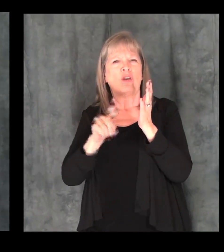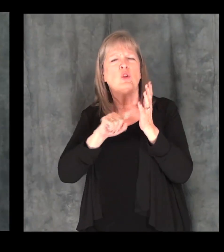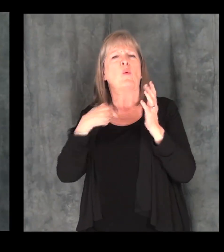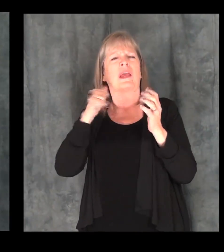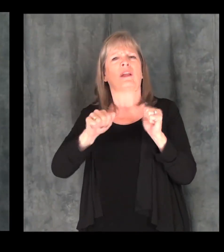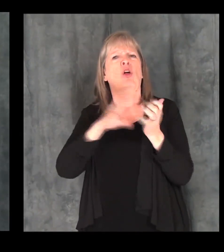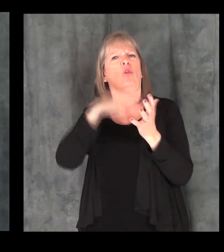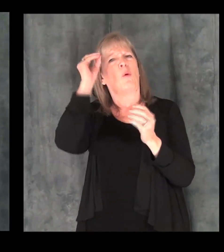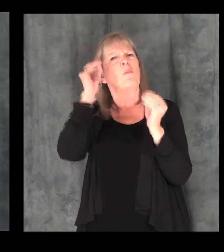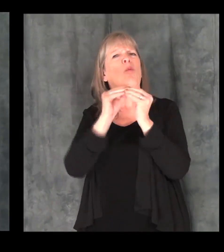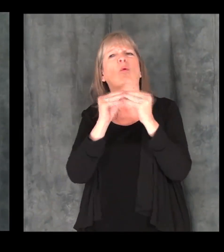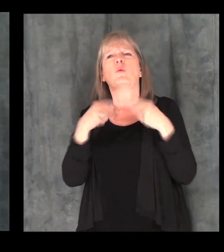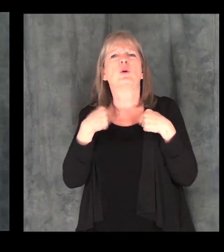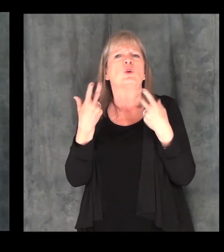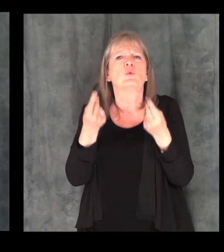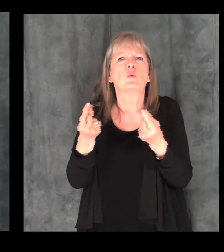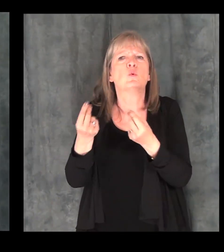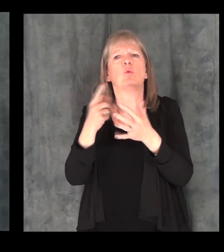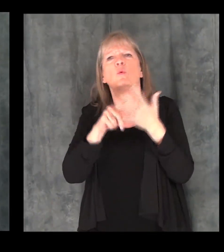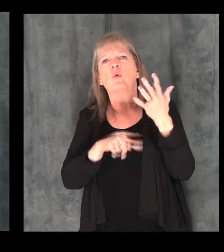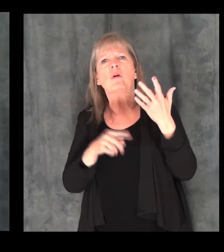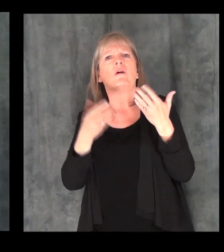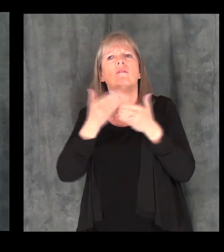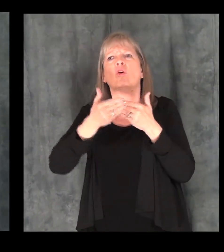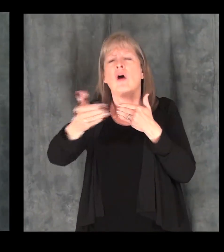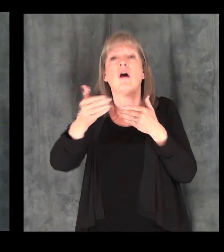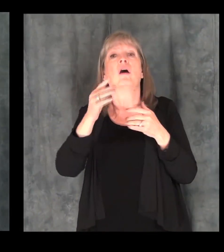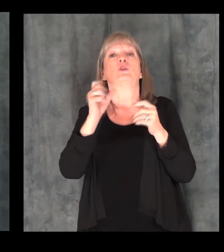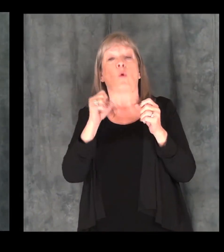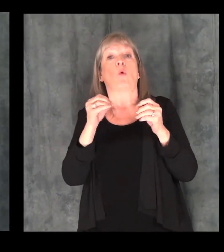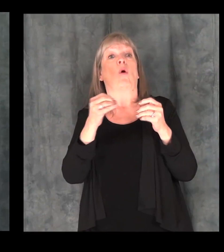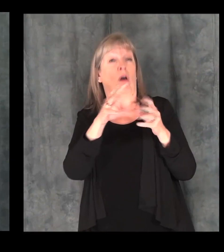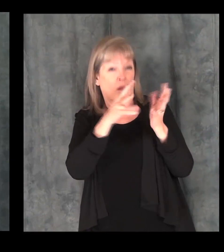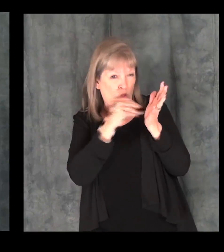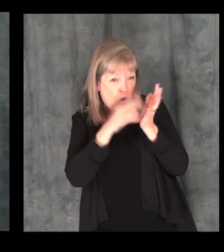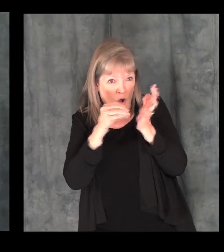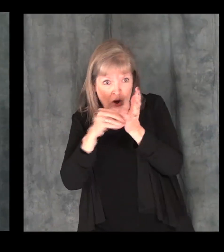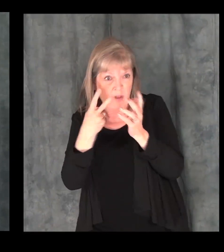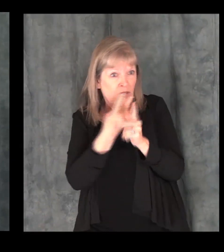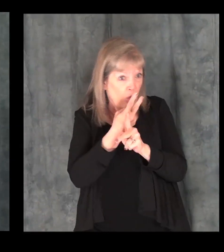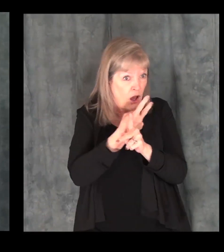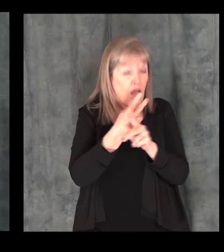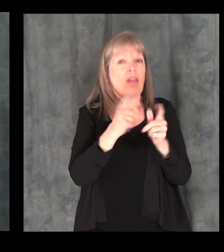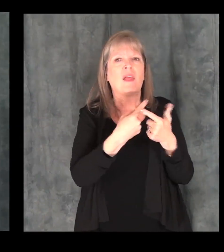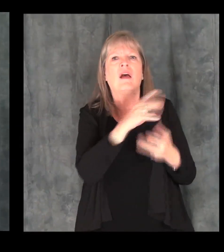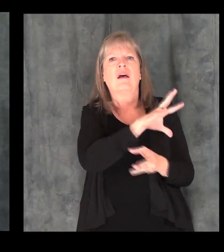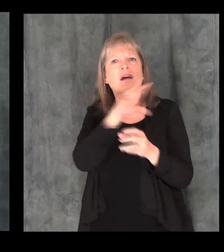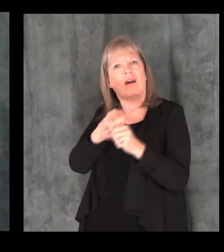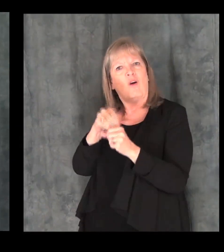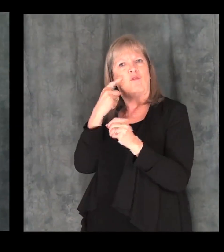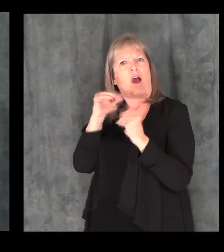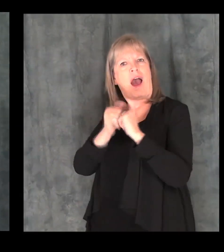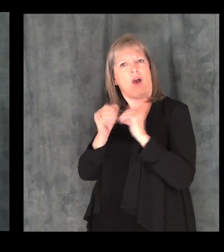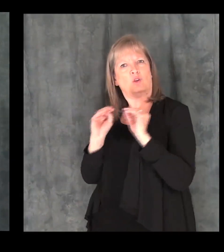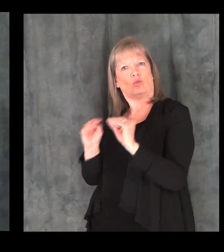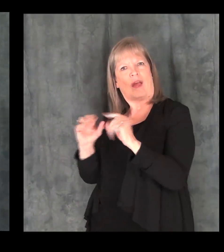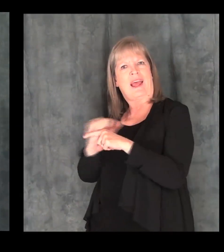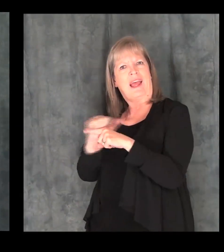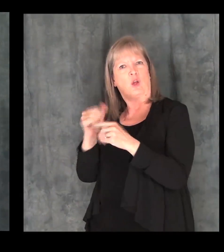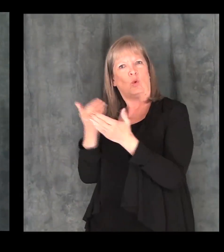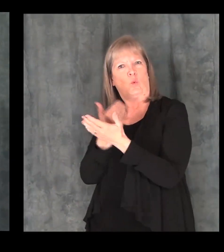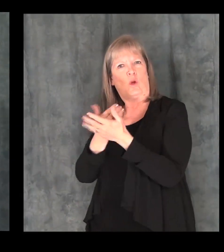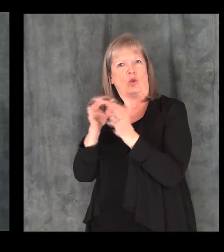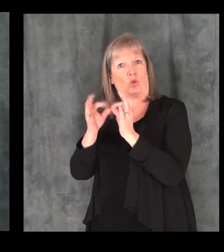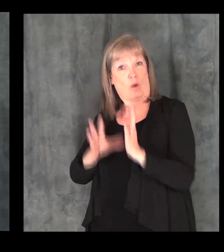so then that information can be incorporated into training of interpreters, but also incorporated into information